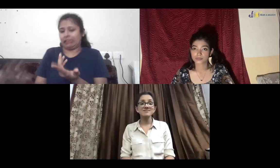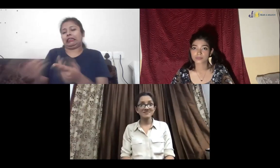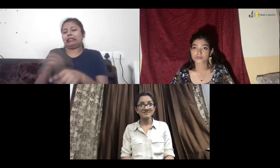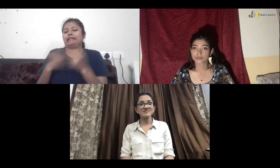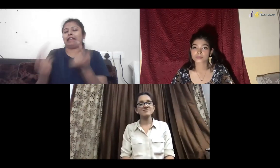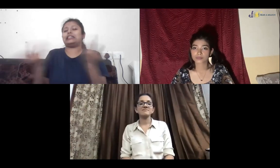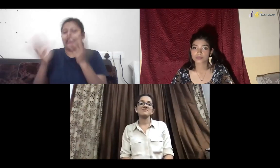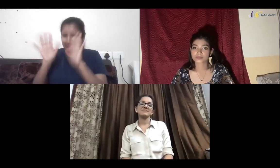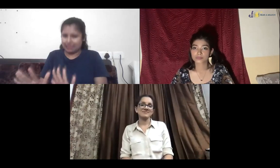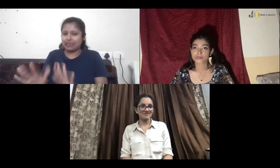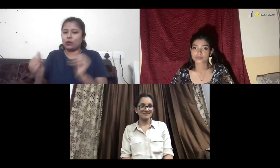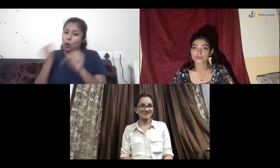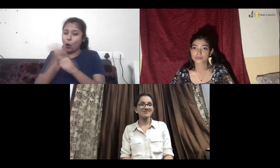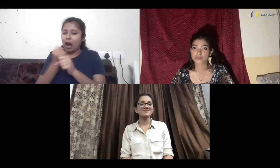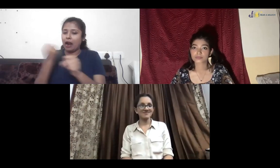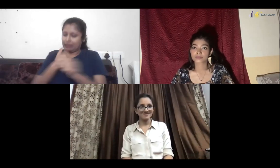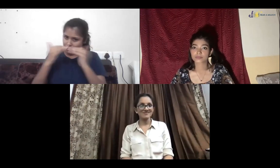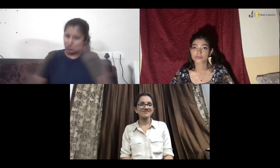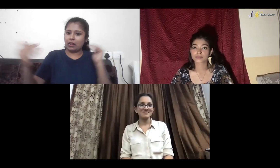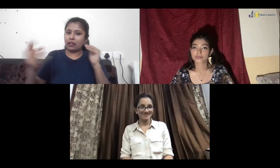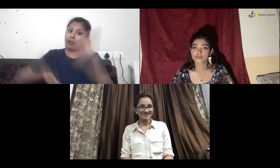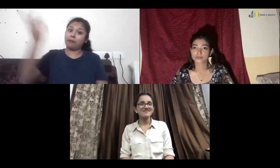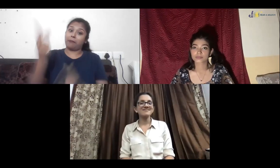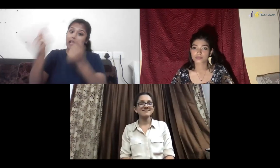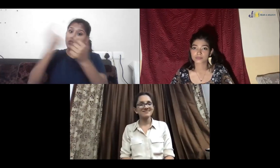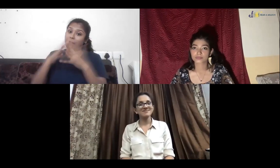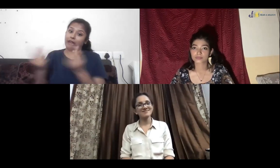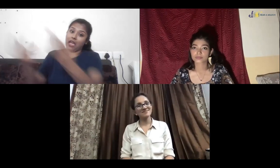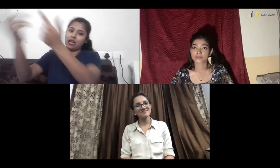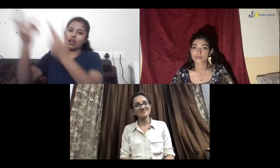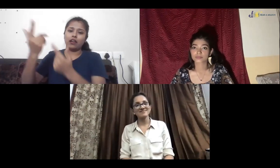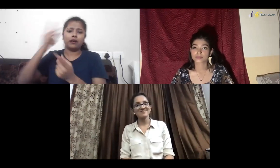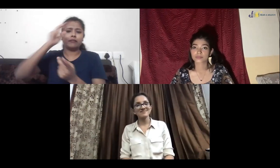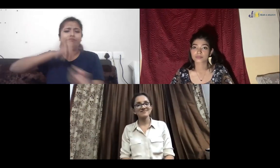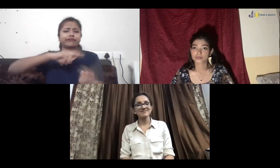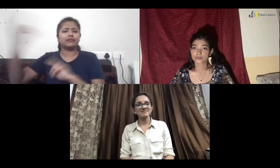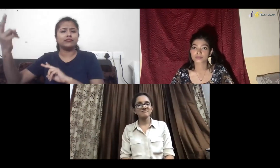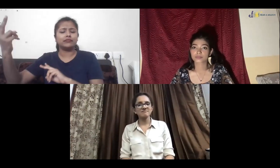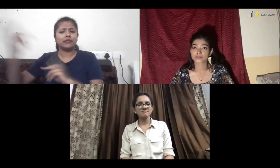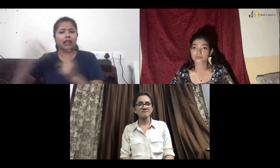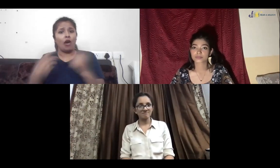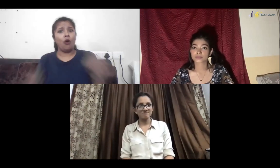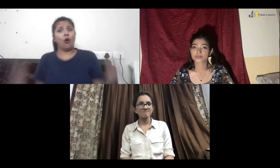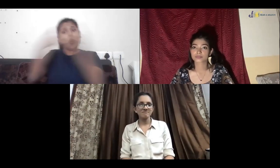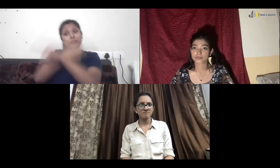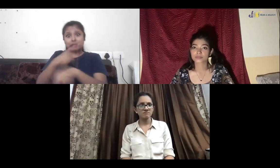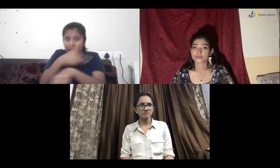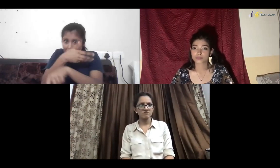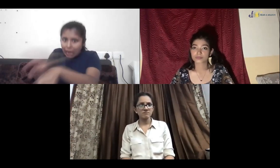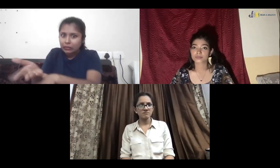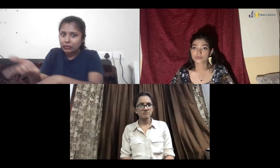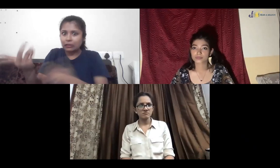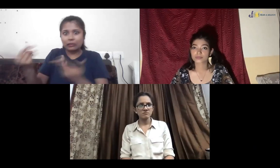If they go there, they have to do hurry. But yeah, the government organization, it's equal how they can go. It's